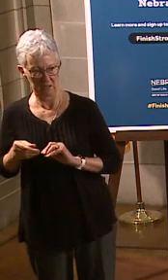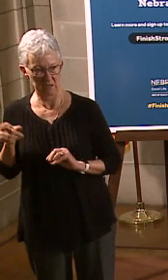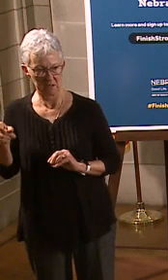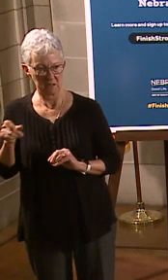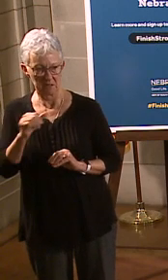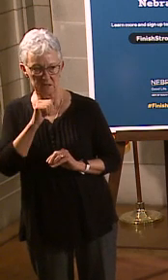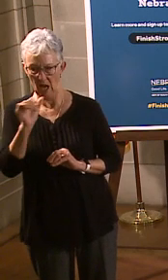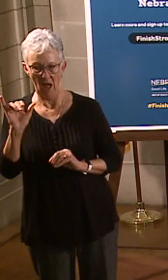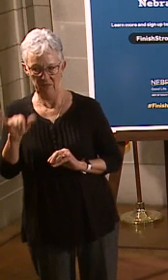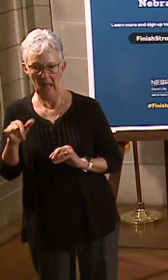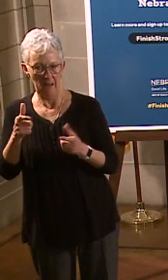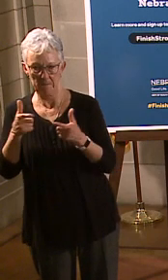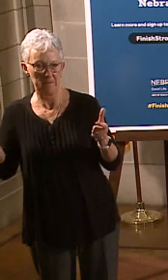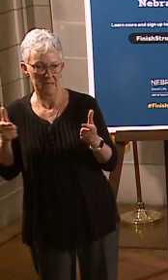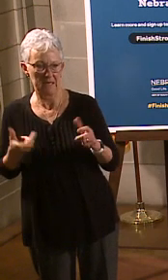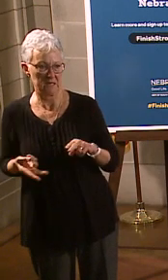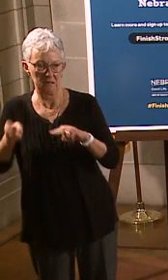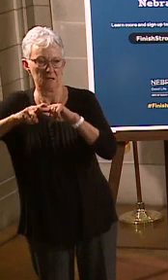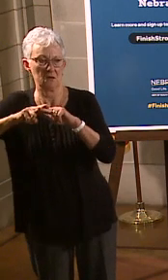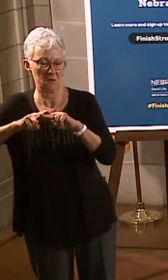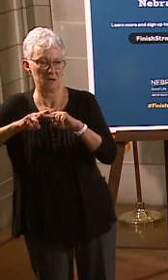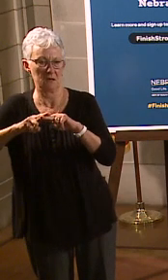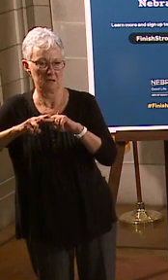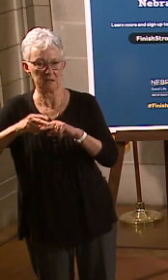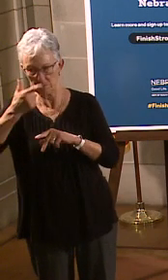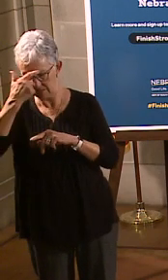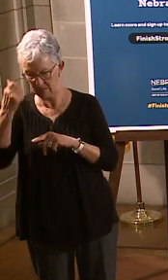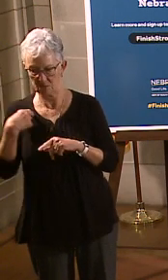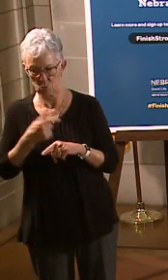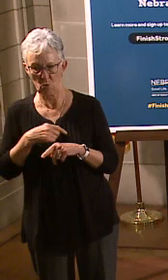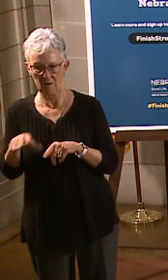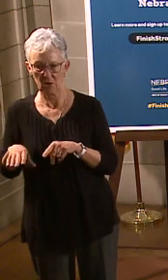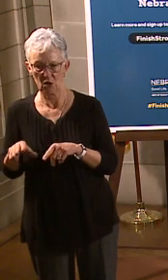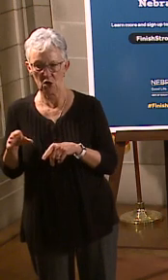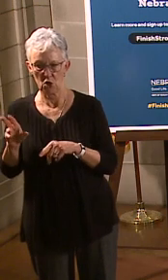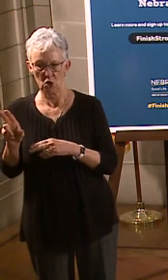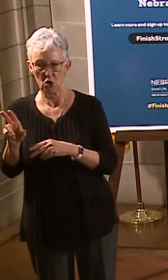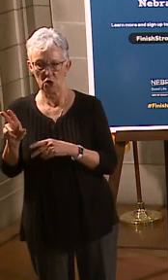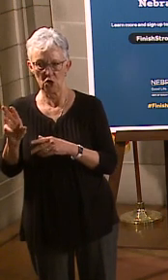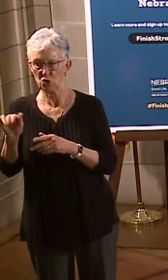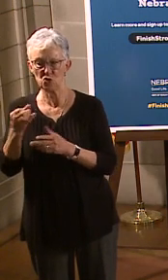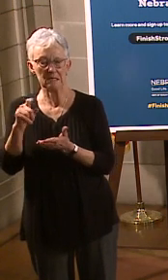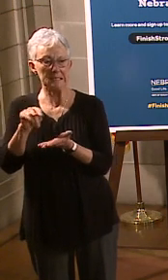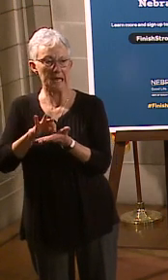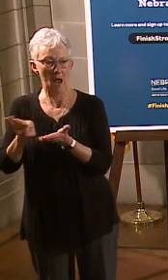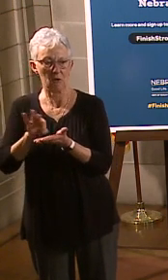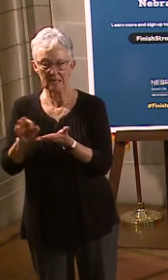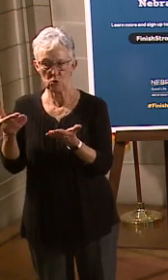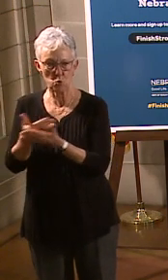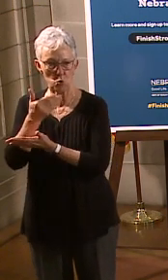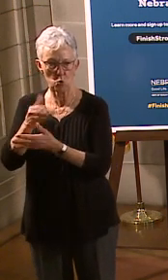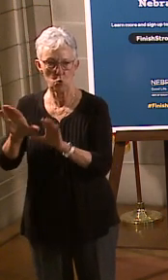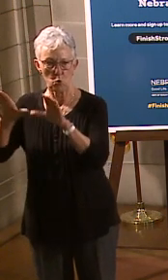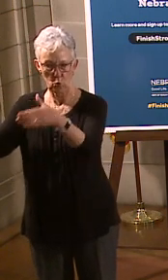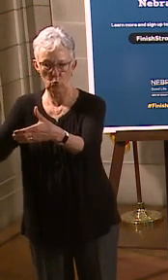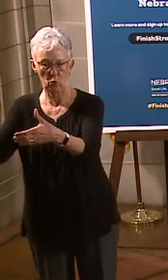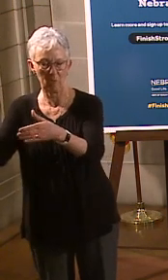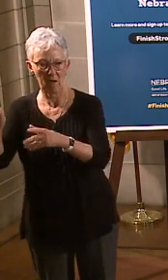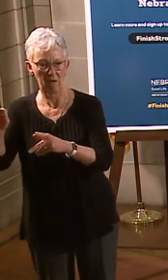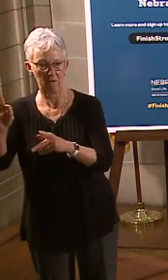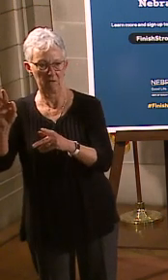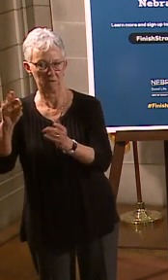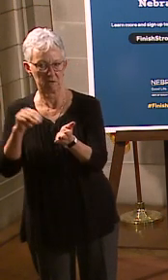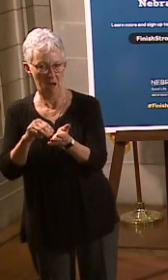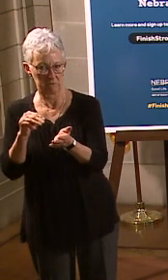increase as what we think. Okay. Because of the extra codes. Okay. So yeah. So there's a combination of things going on here, Martha, with regard to it.